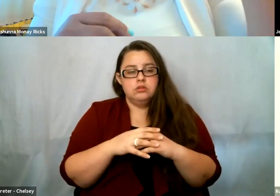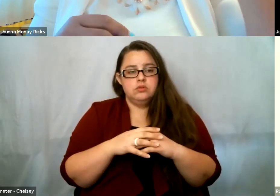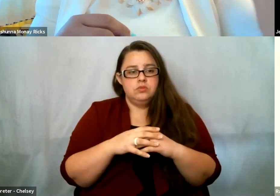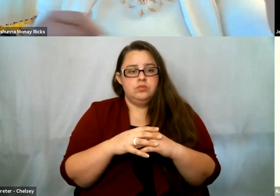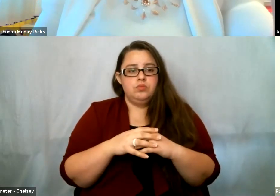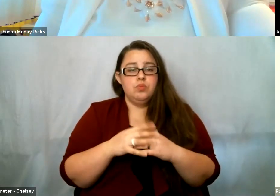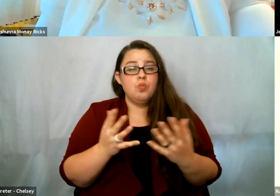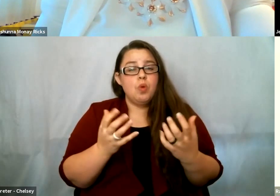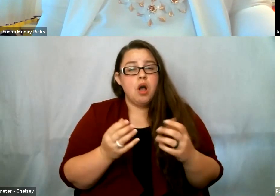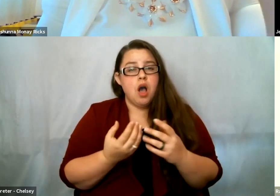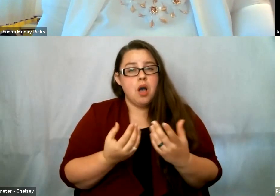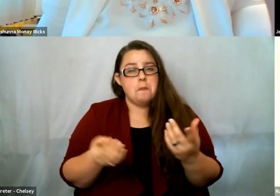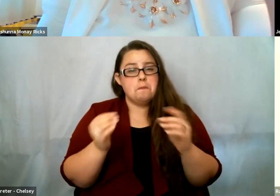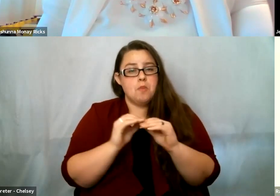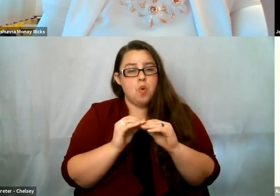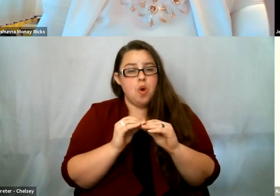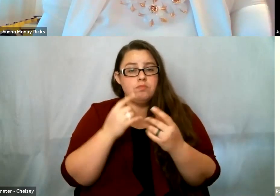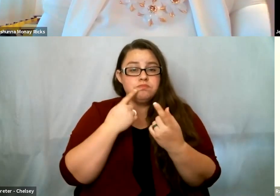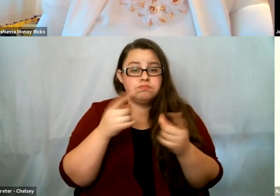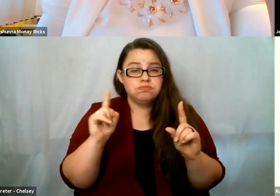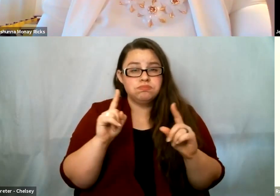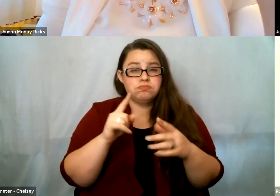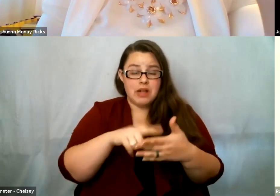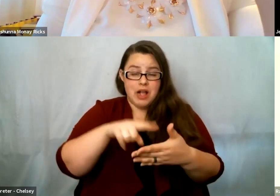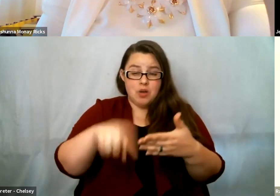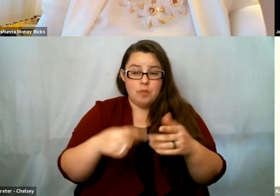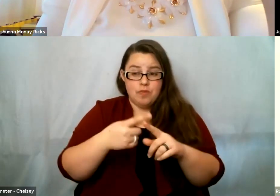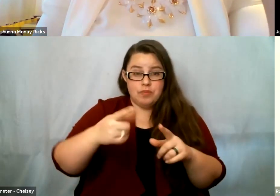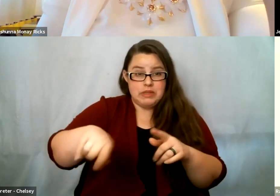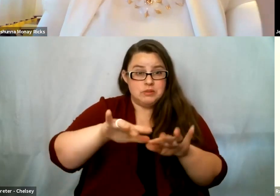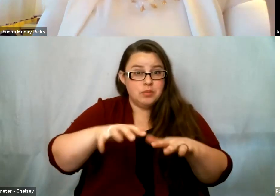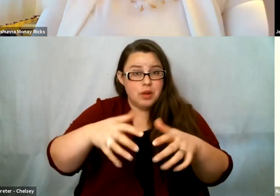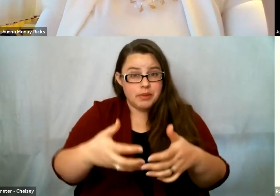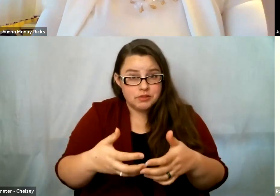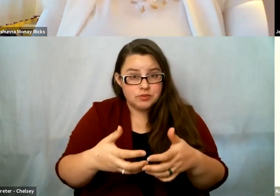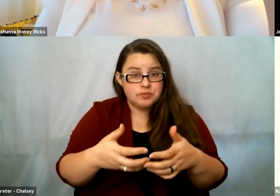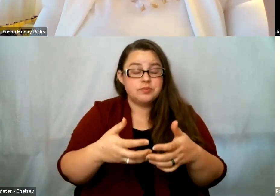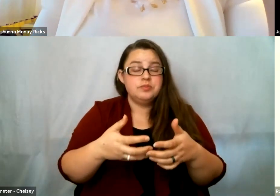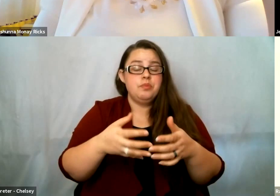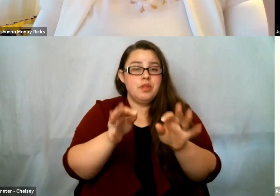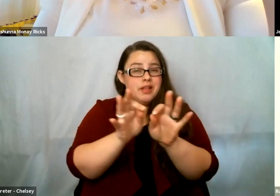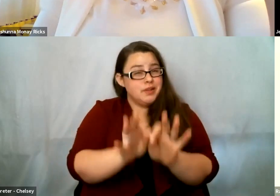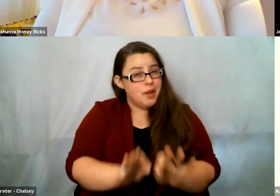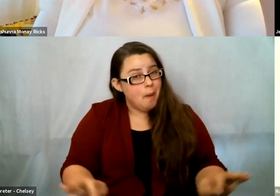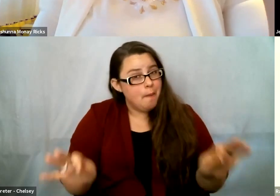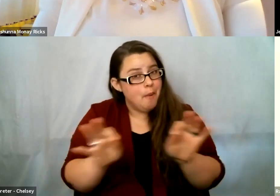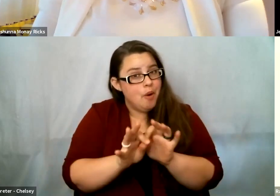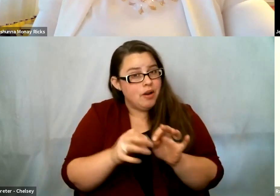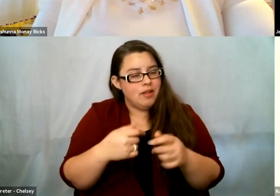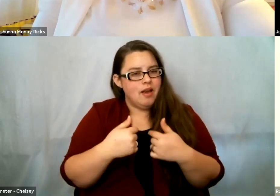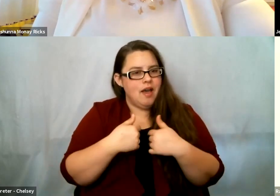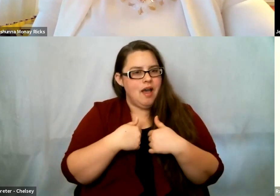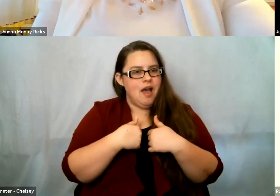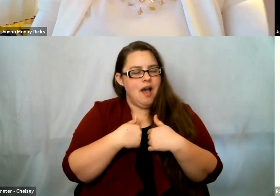get more outcomes from this population, it is very important that I